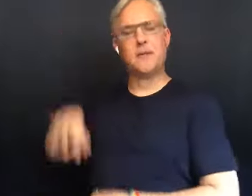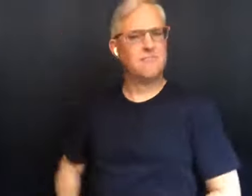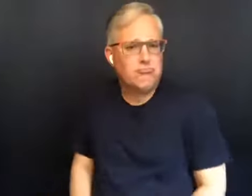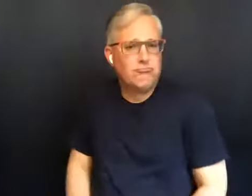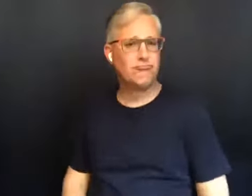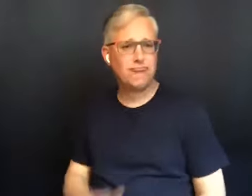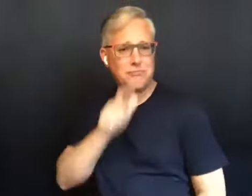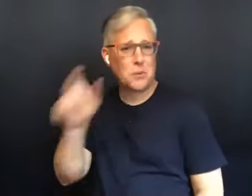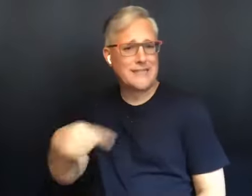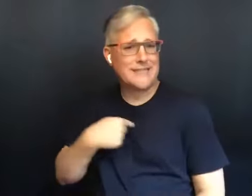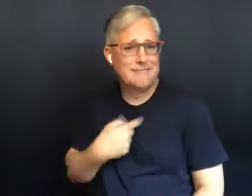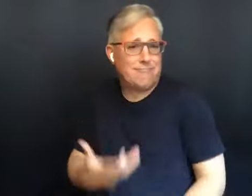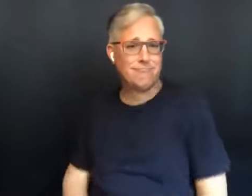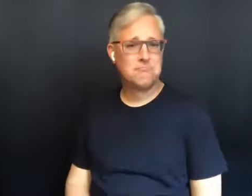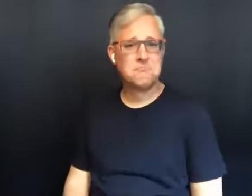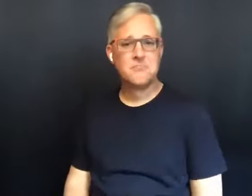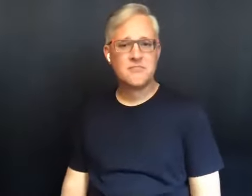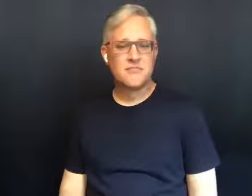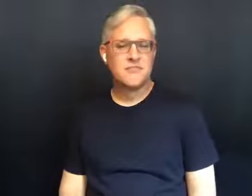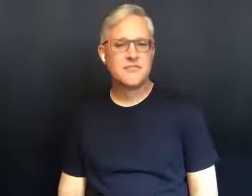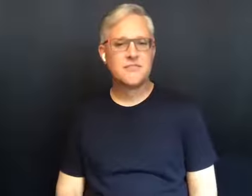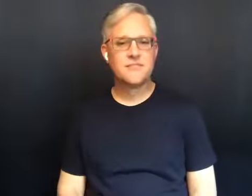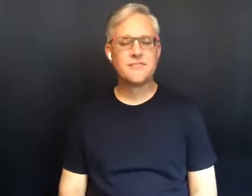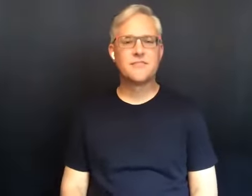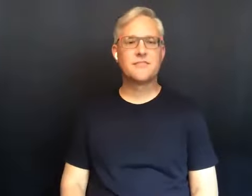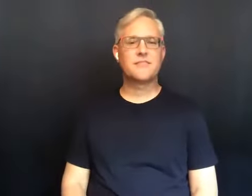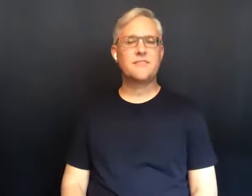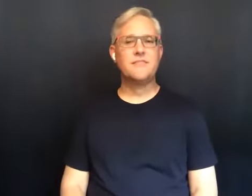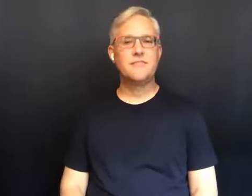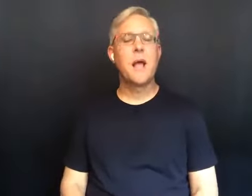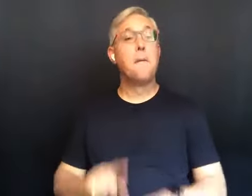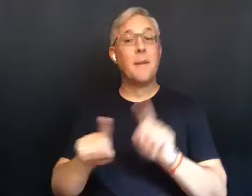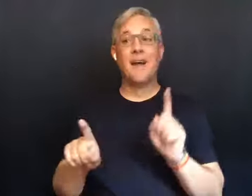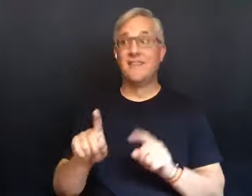I have a say-so as a past delegate.